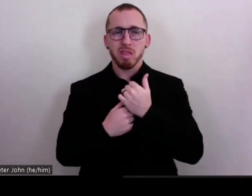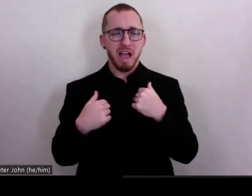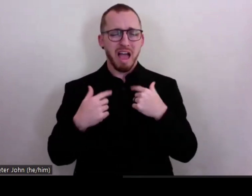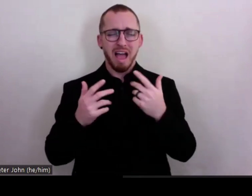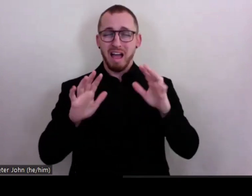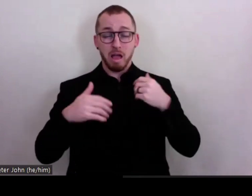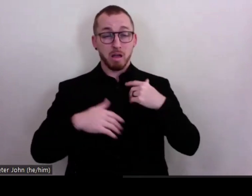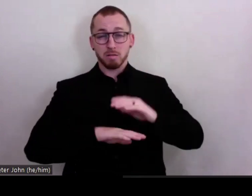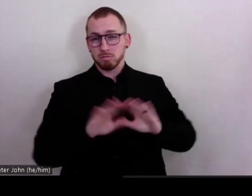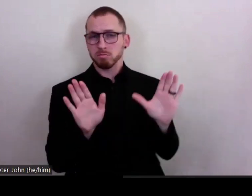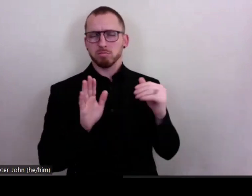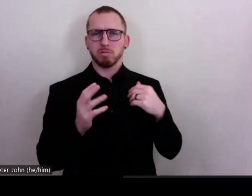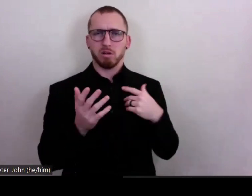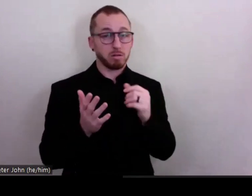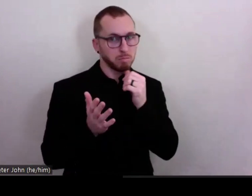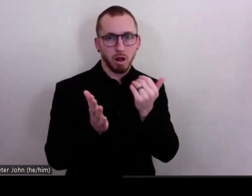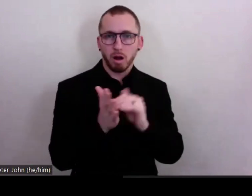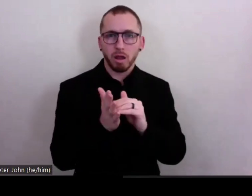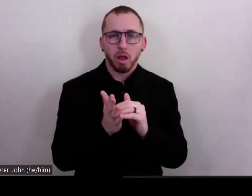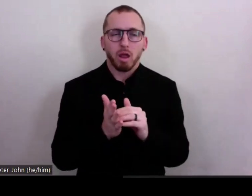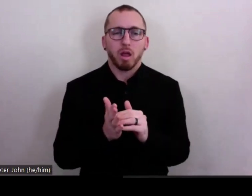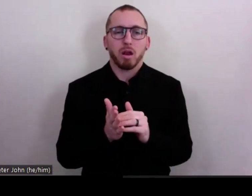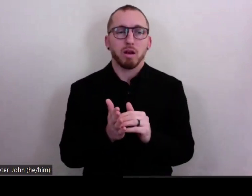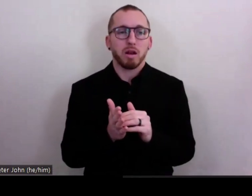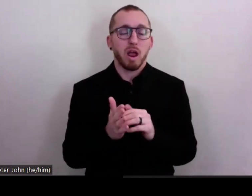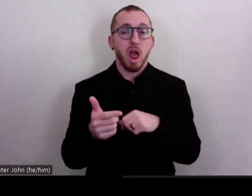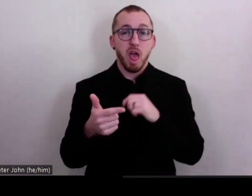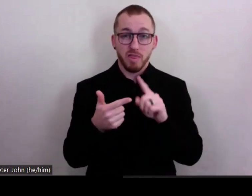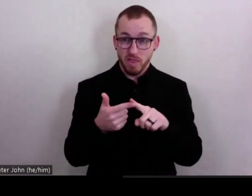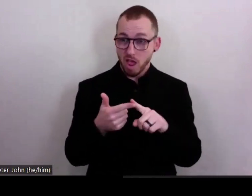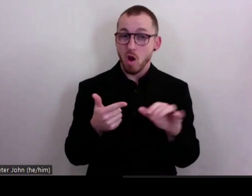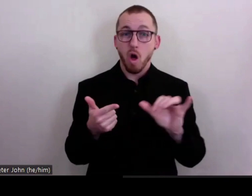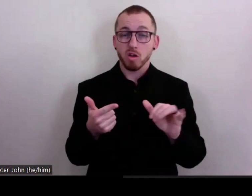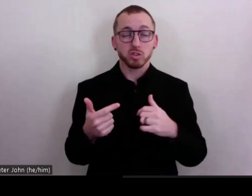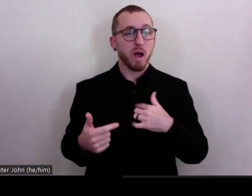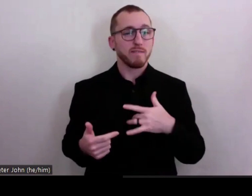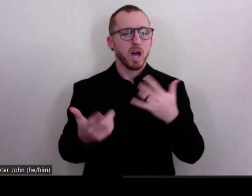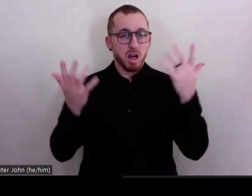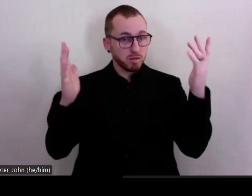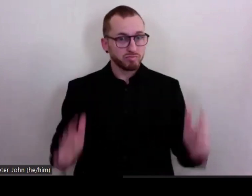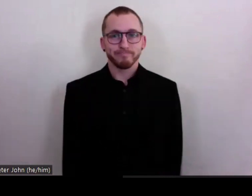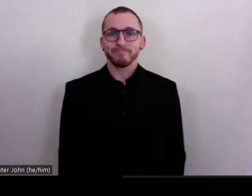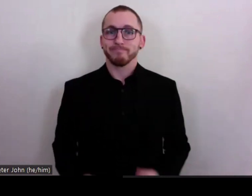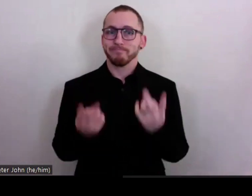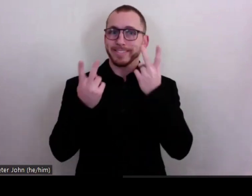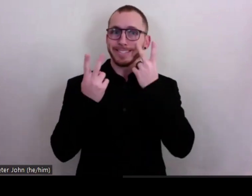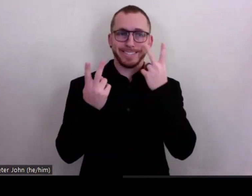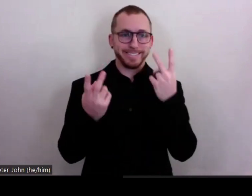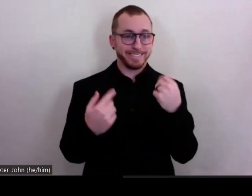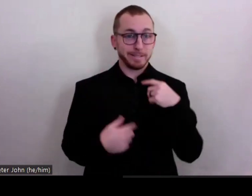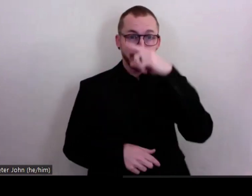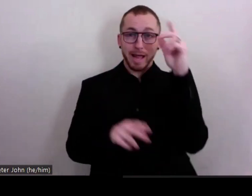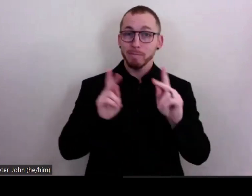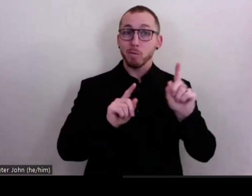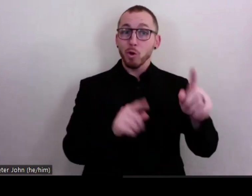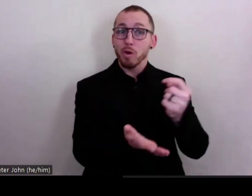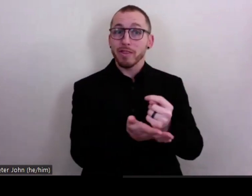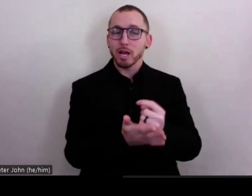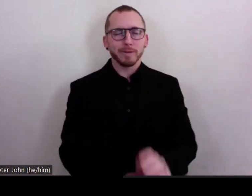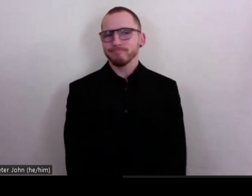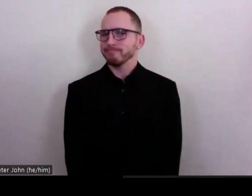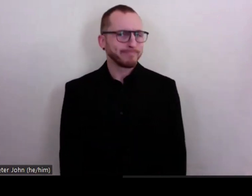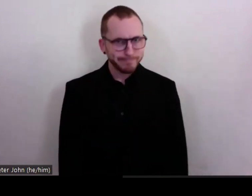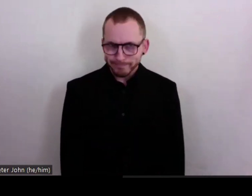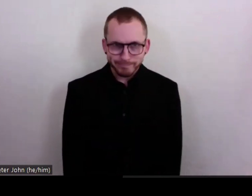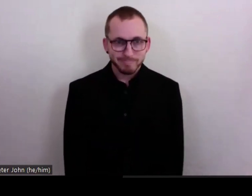like, see, everybody was right. Black people shouldn't go to therapy. Everything my parents and my aunts